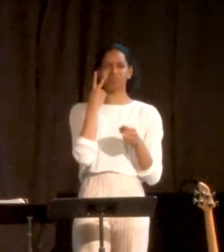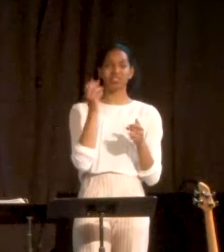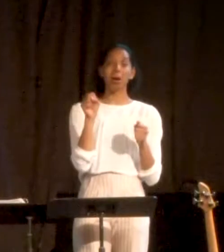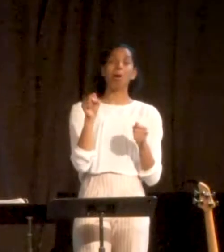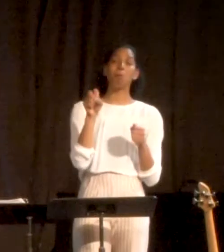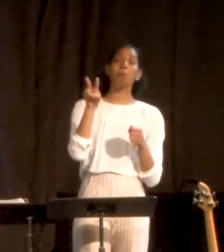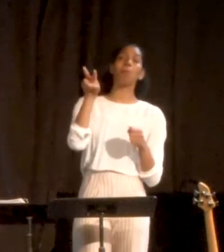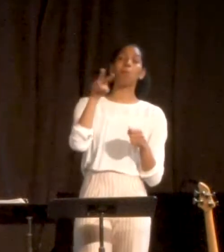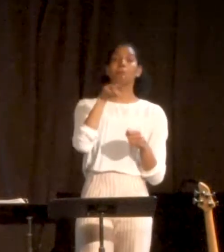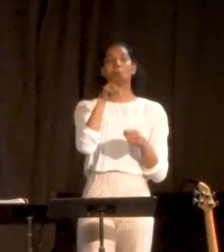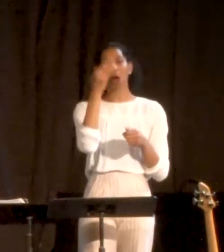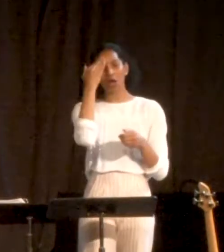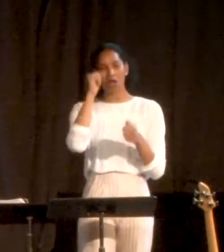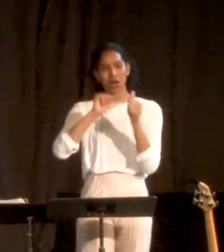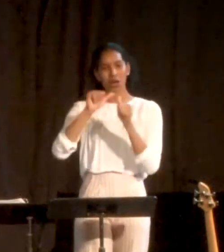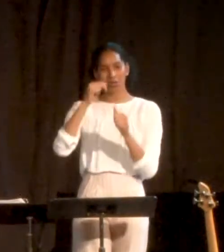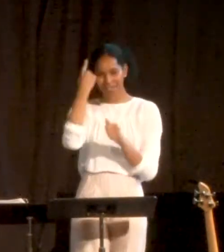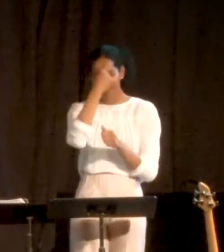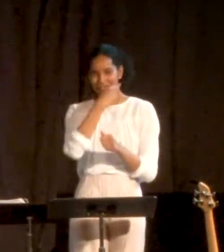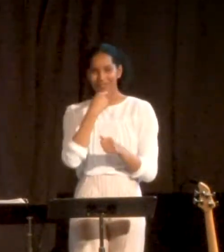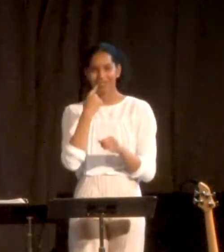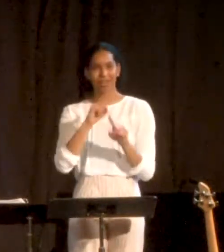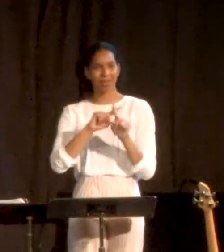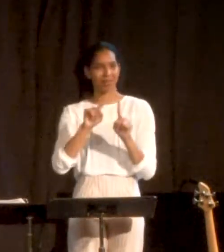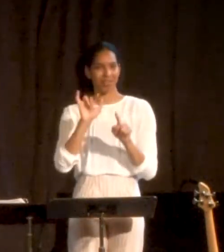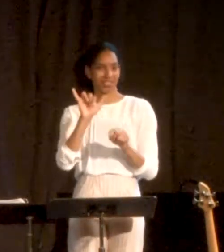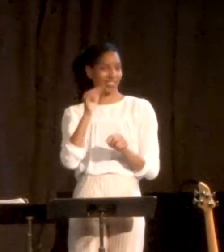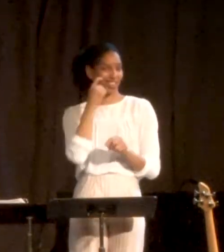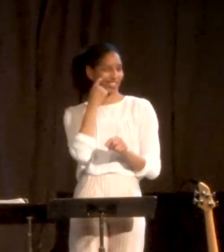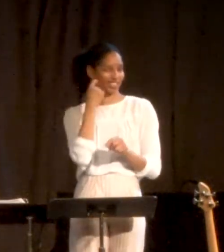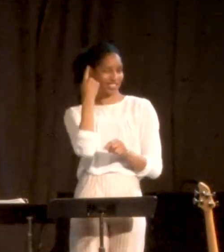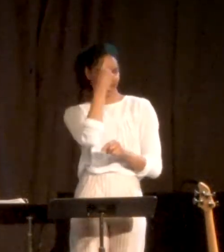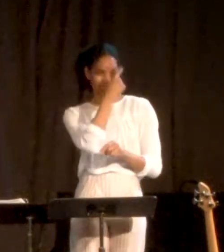in the temple, but those are just faces in a crowd.